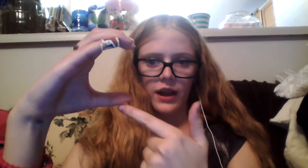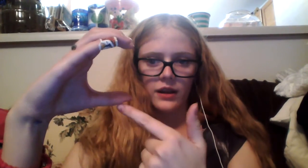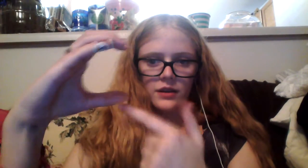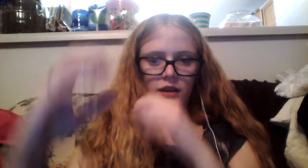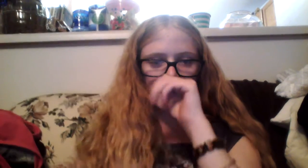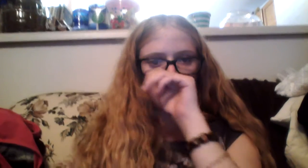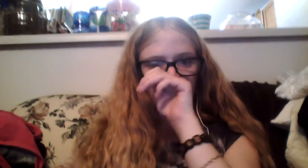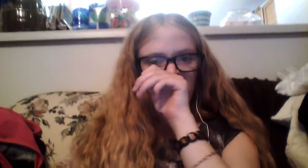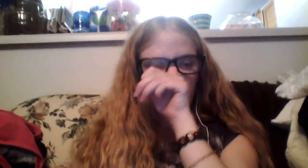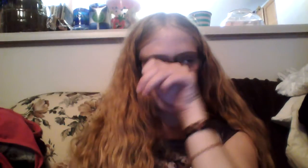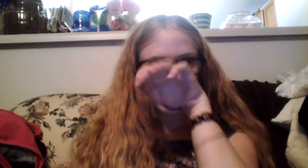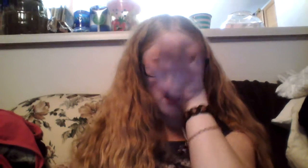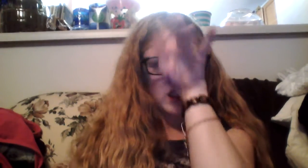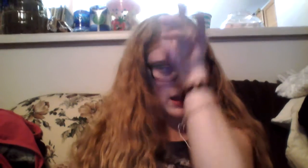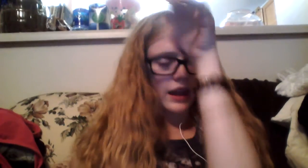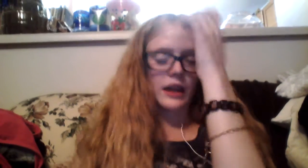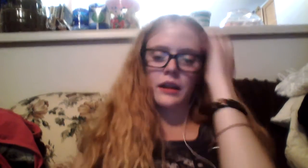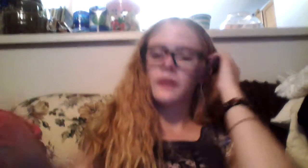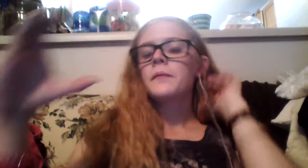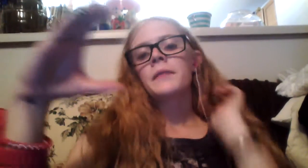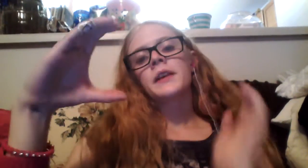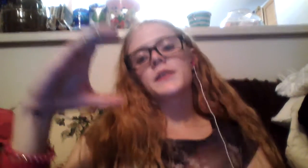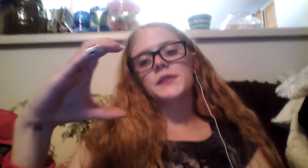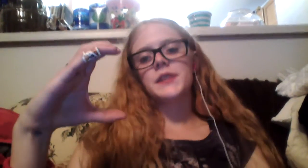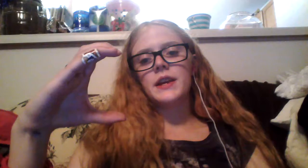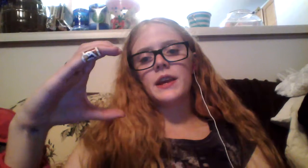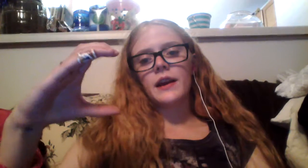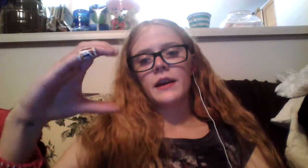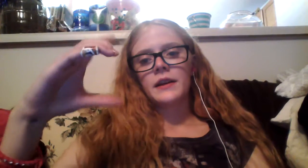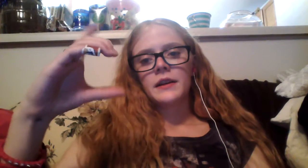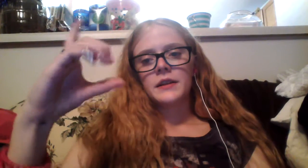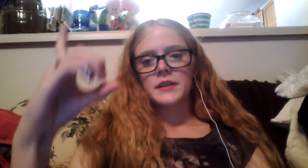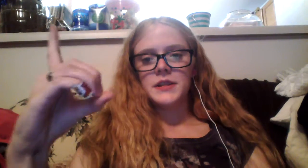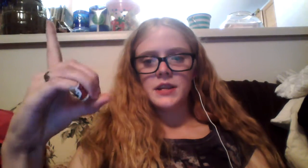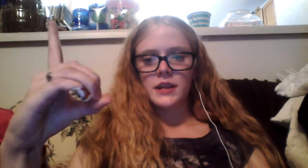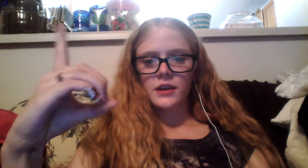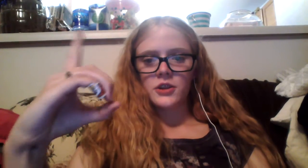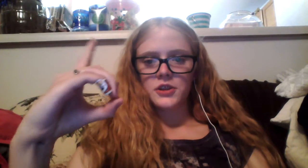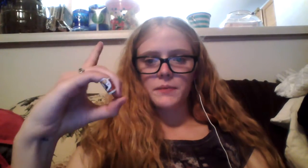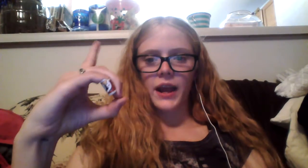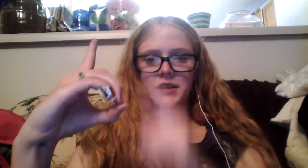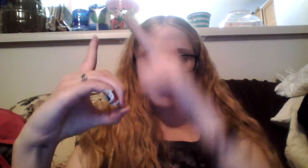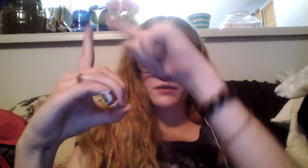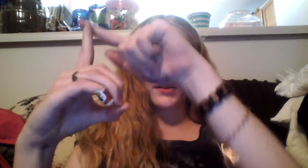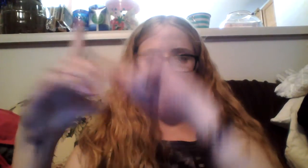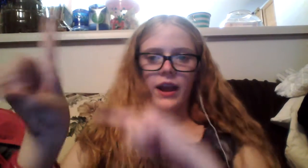hand. And then so C, D, just make a D with your